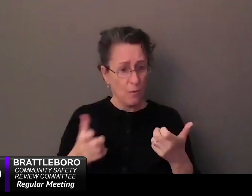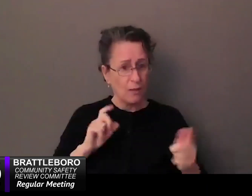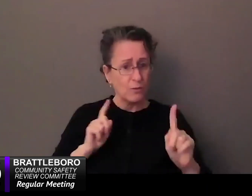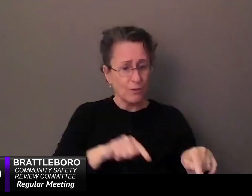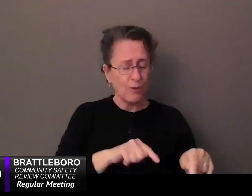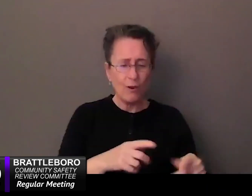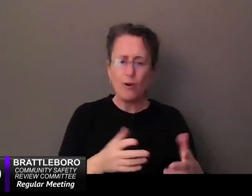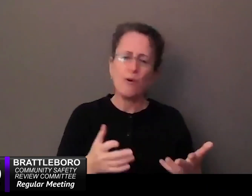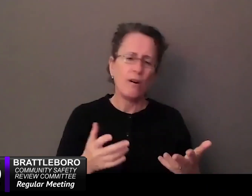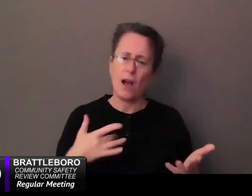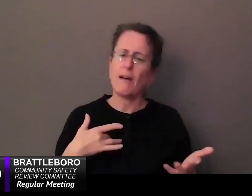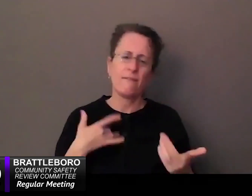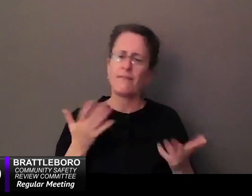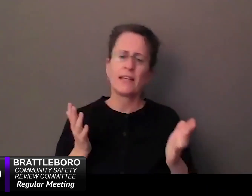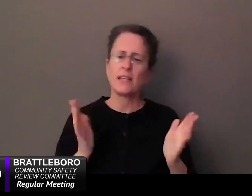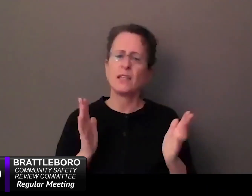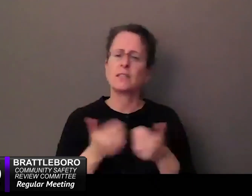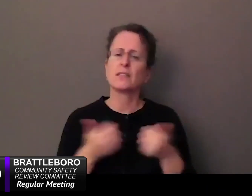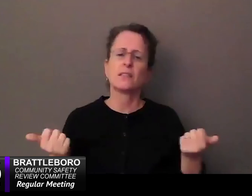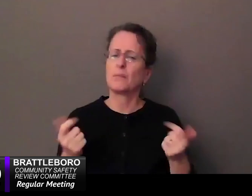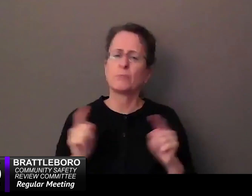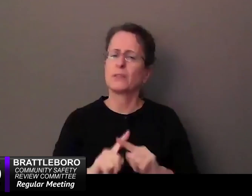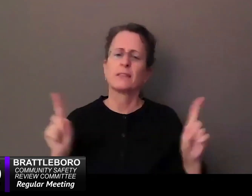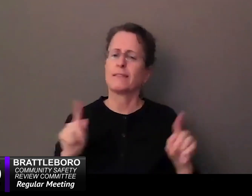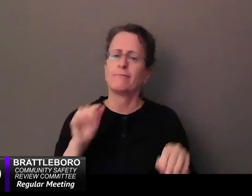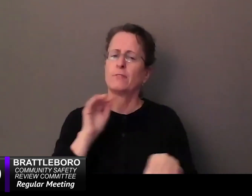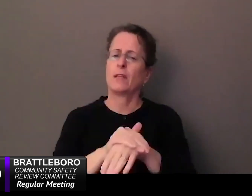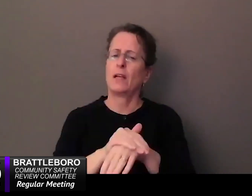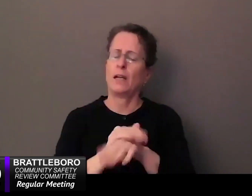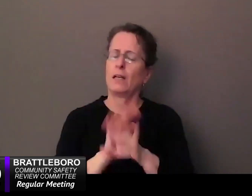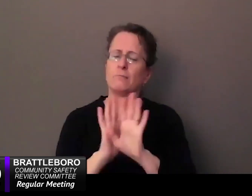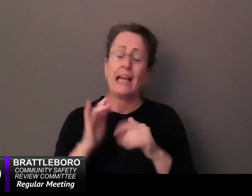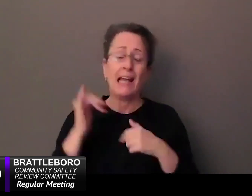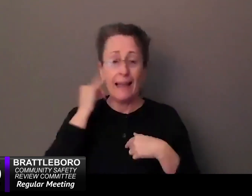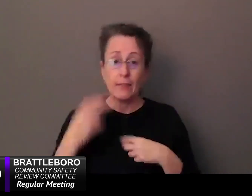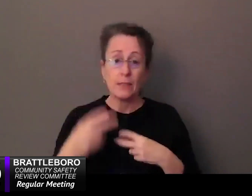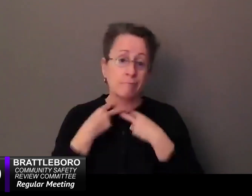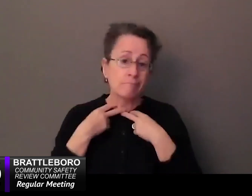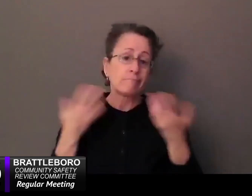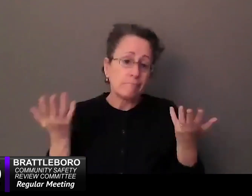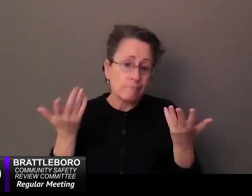it's important that we try. If not, totally, we got to do Tuesdays, Yeah.